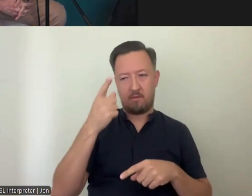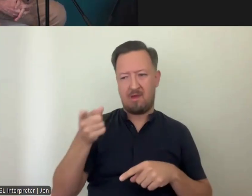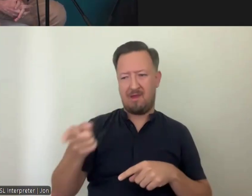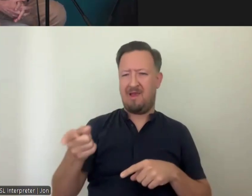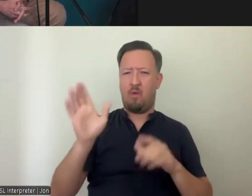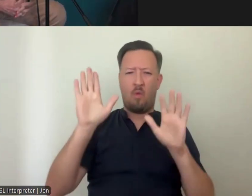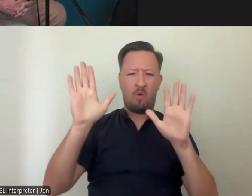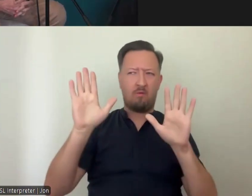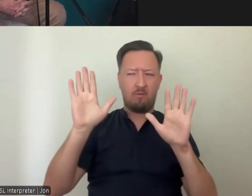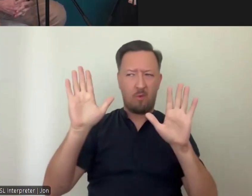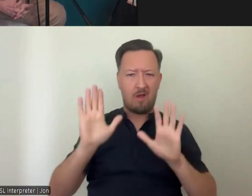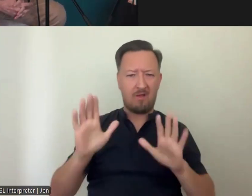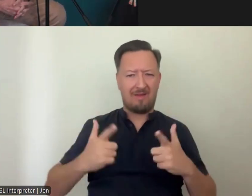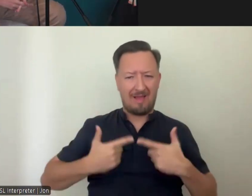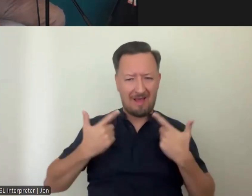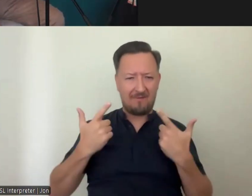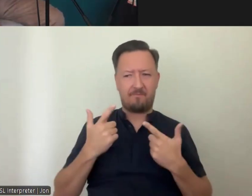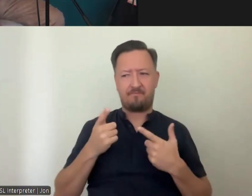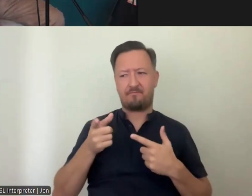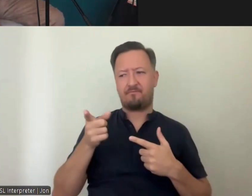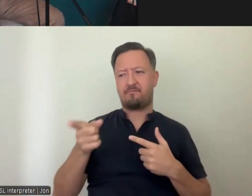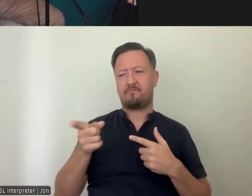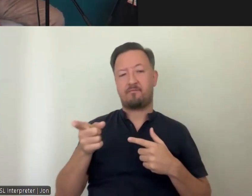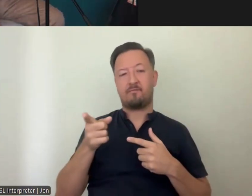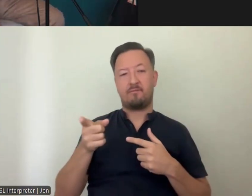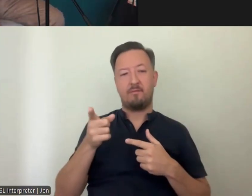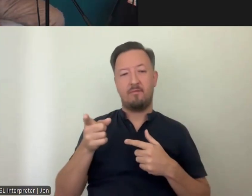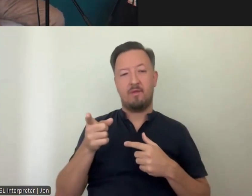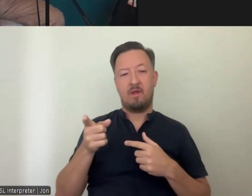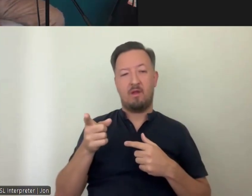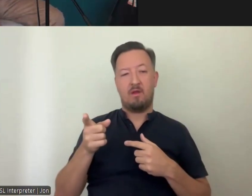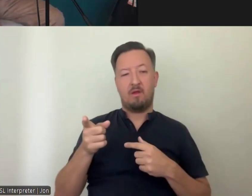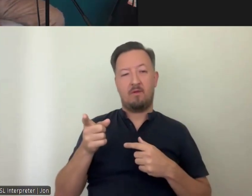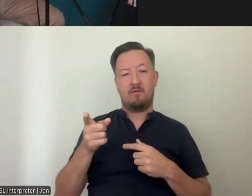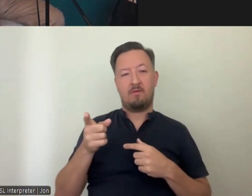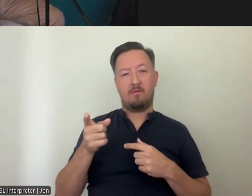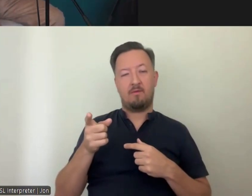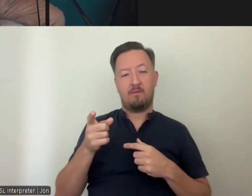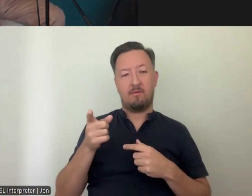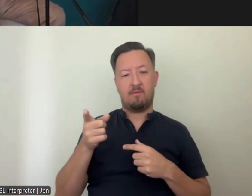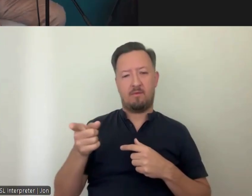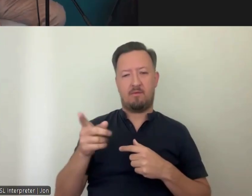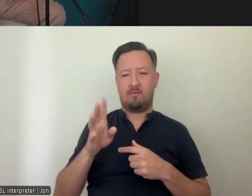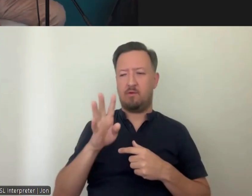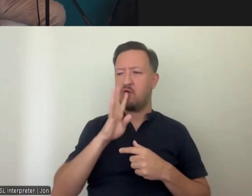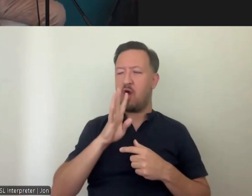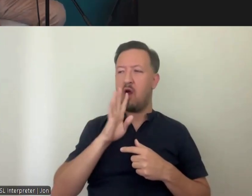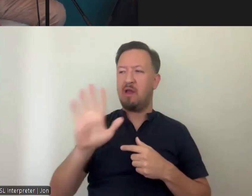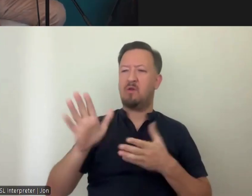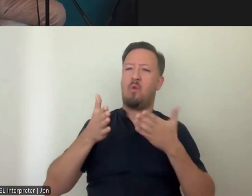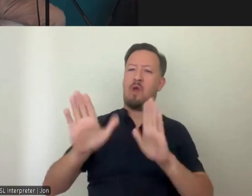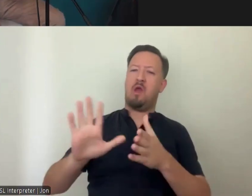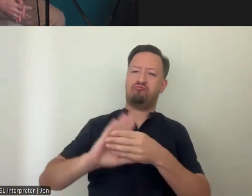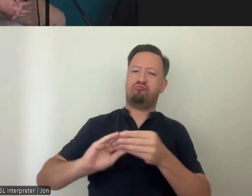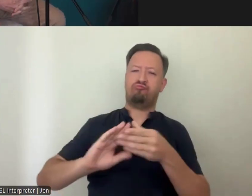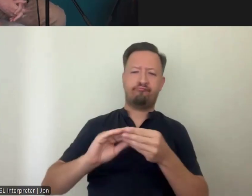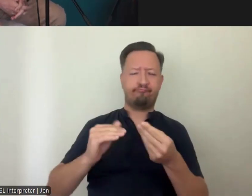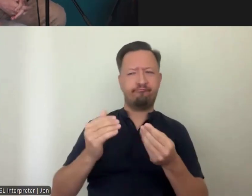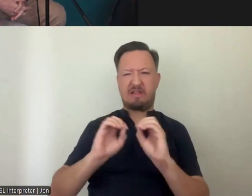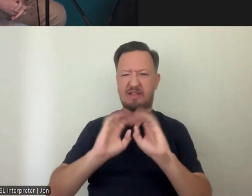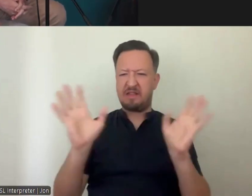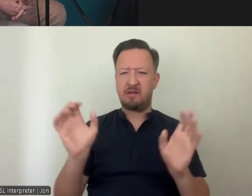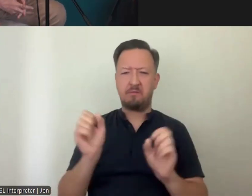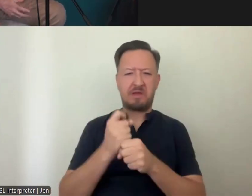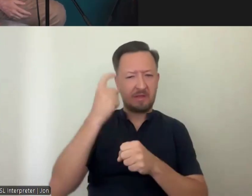life. He talks absolutely in an accessible way, no nonsense kind of